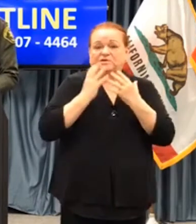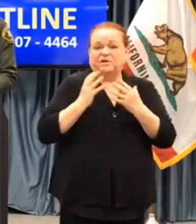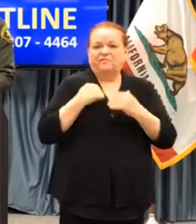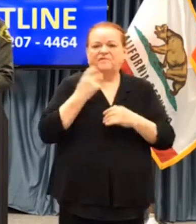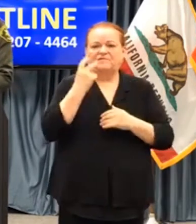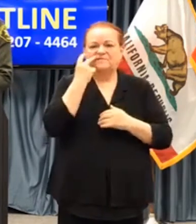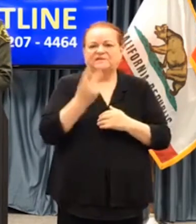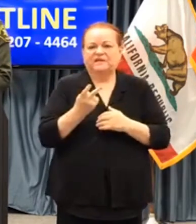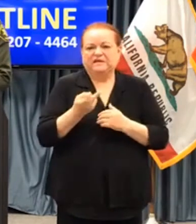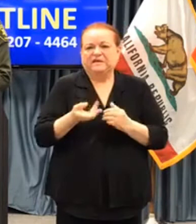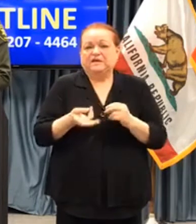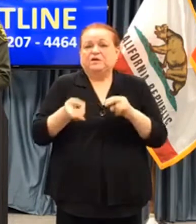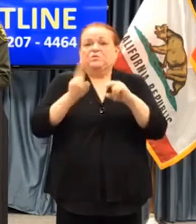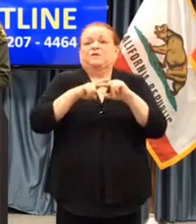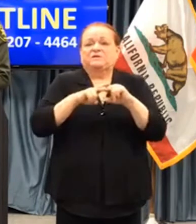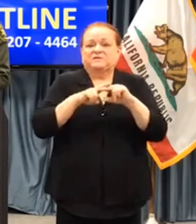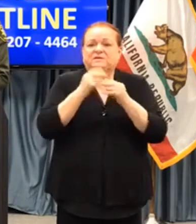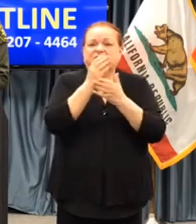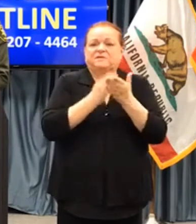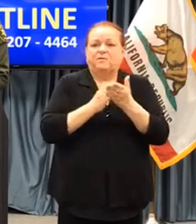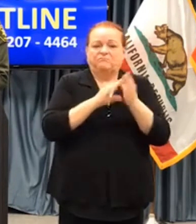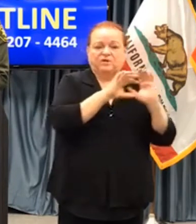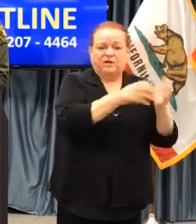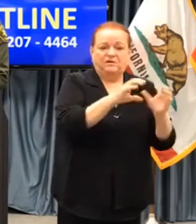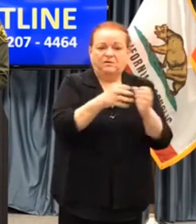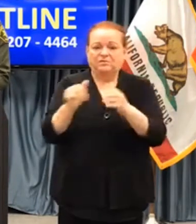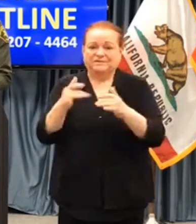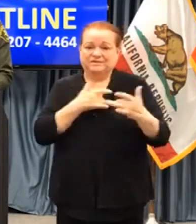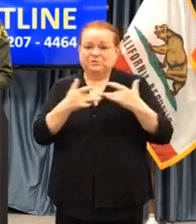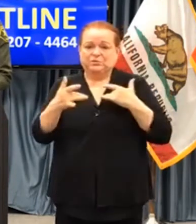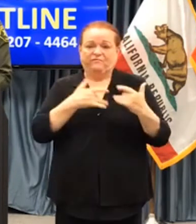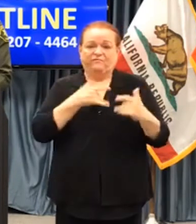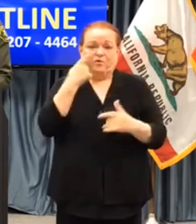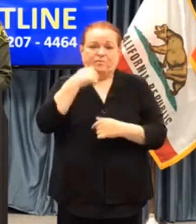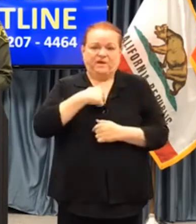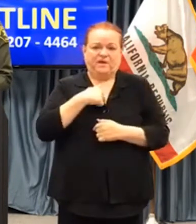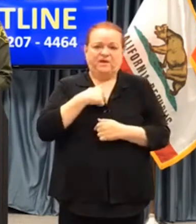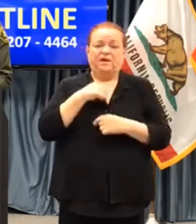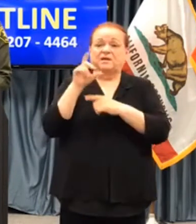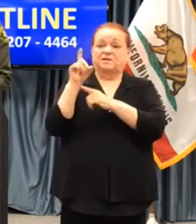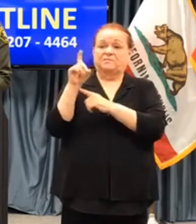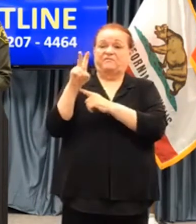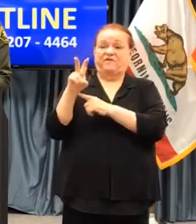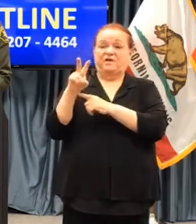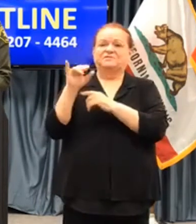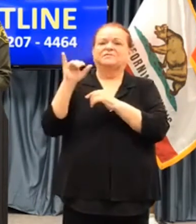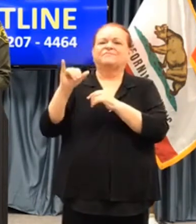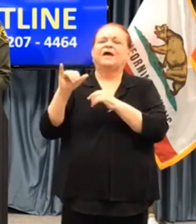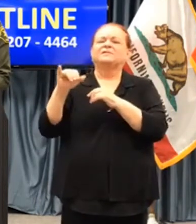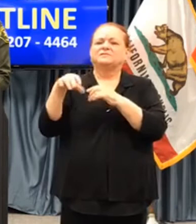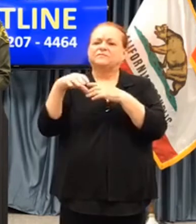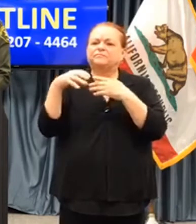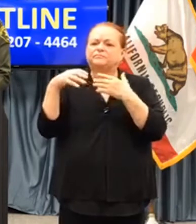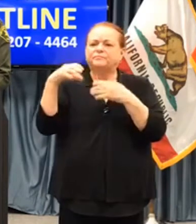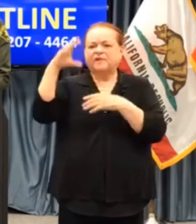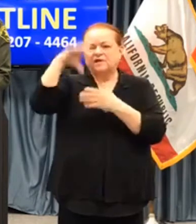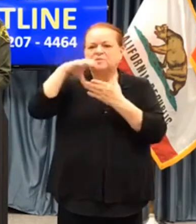an increase in some categories that are concerning to me. Domestic violence calls have increased